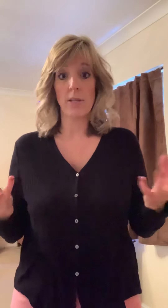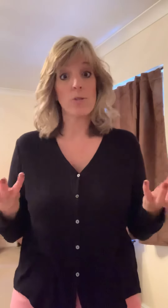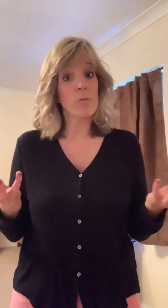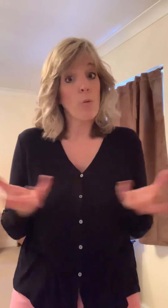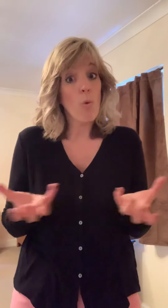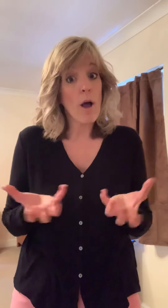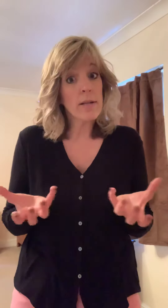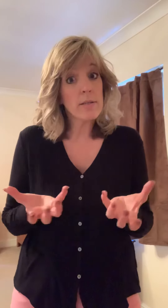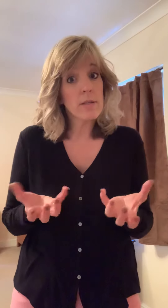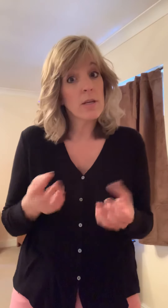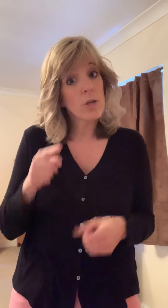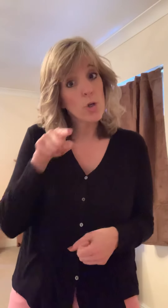So what,